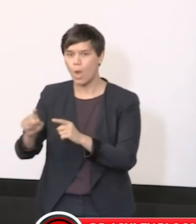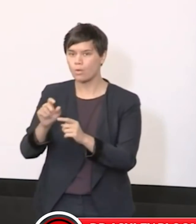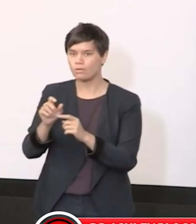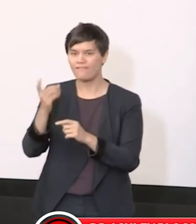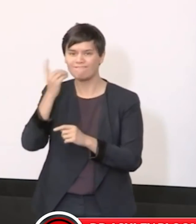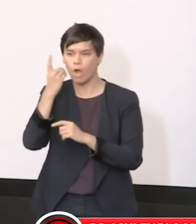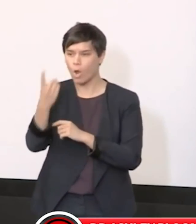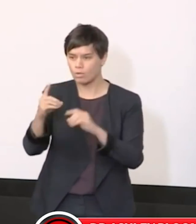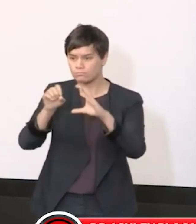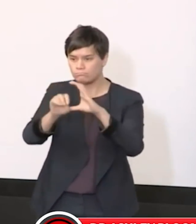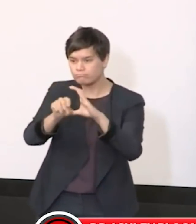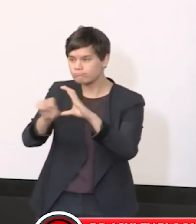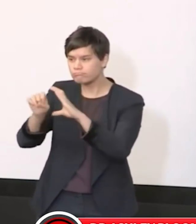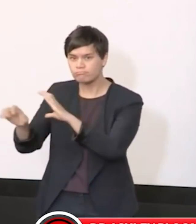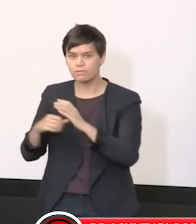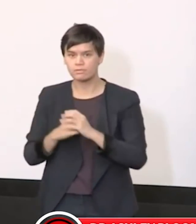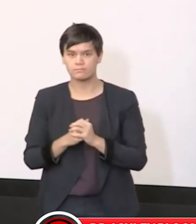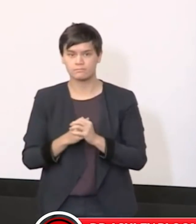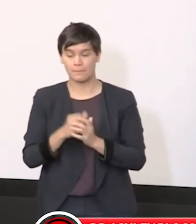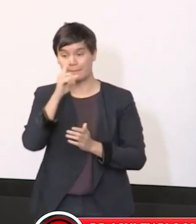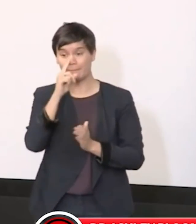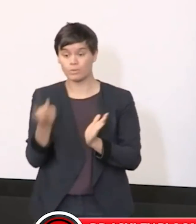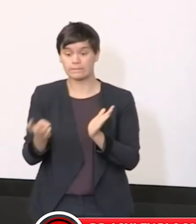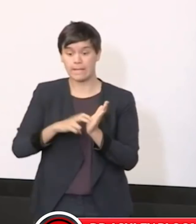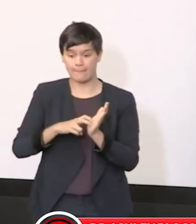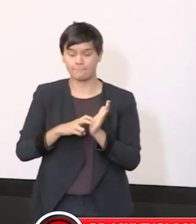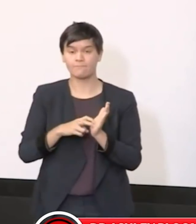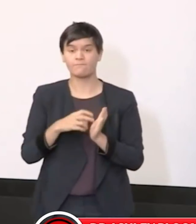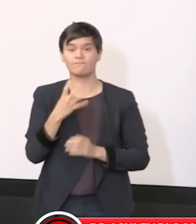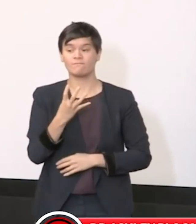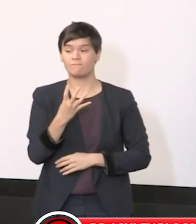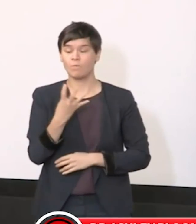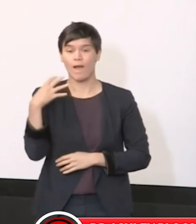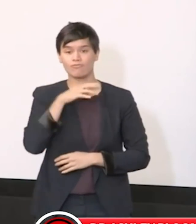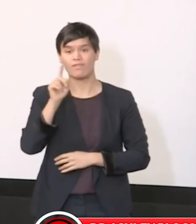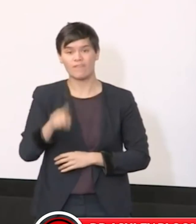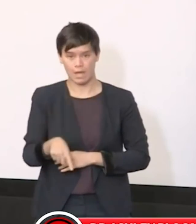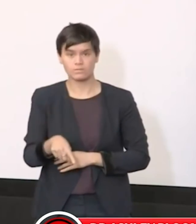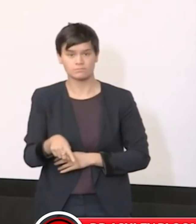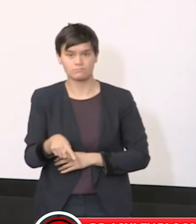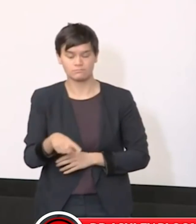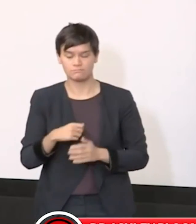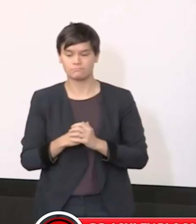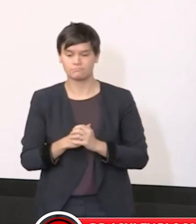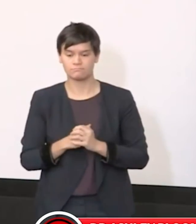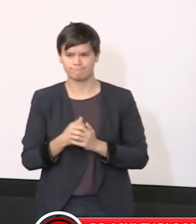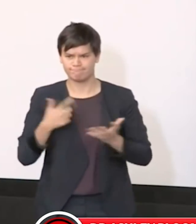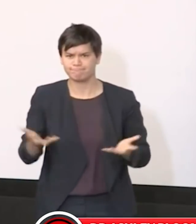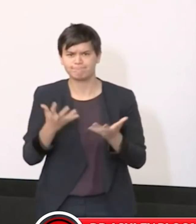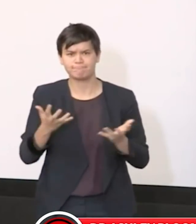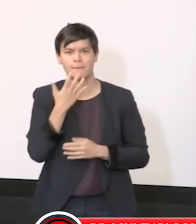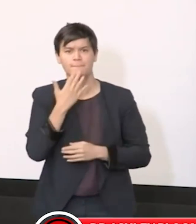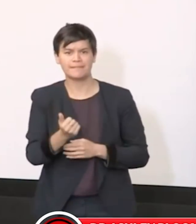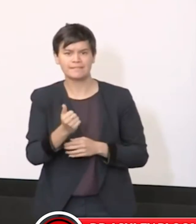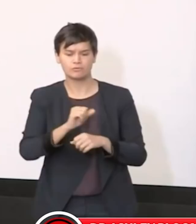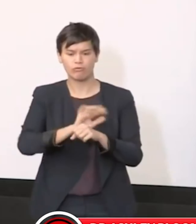recorded 487,000 registrations. I'd like to continue to encourage as many people as possible to download the app. It